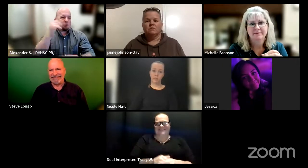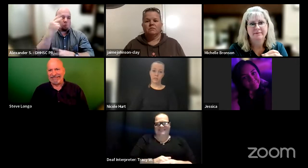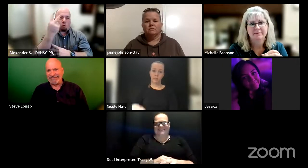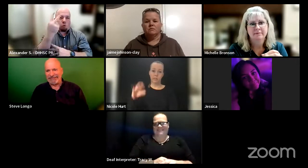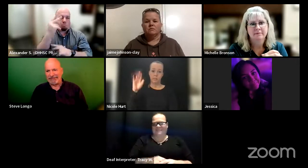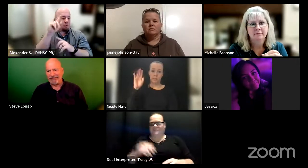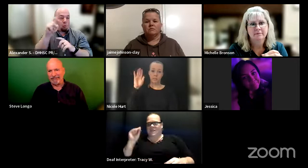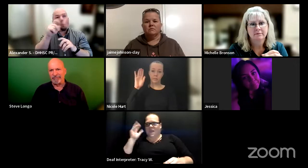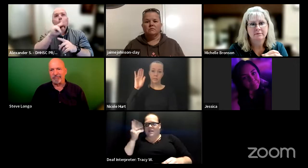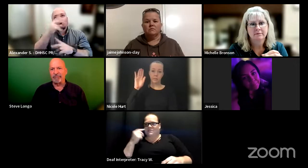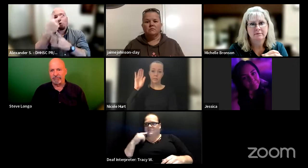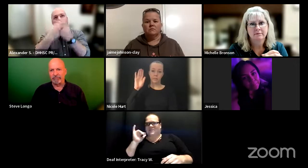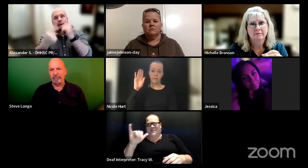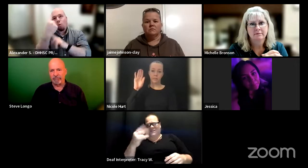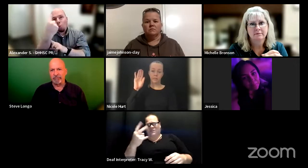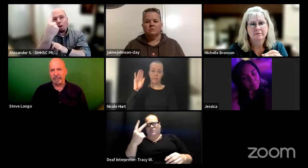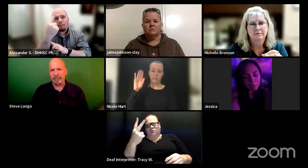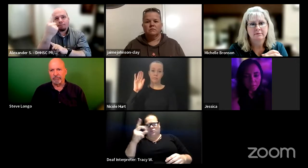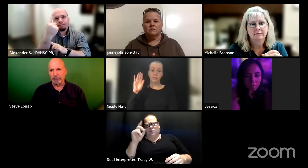COVID subsides.